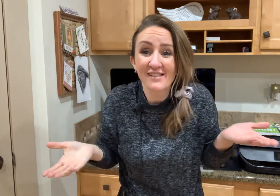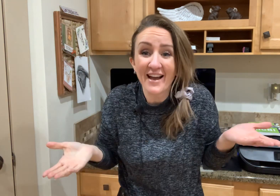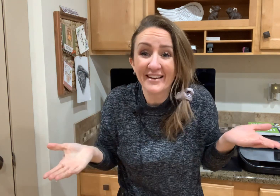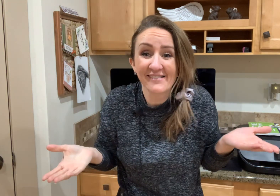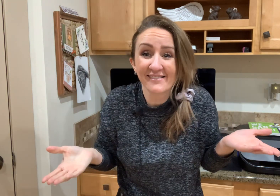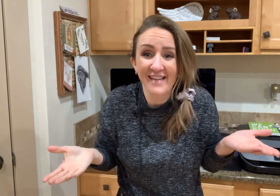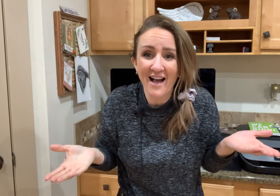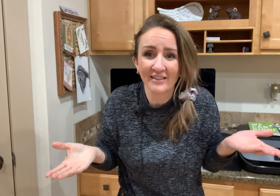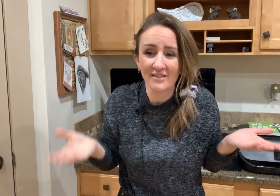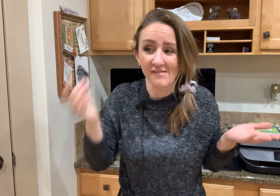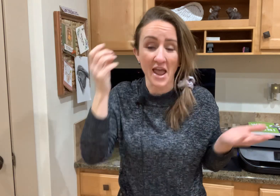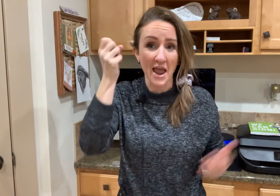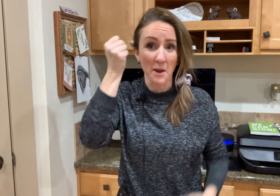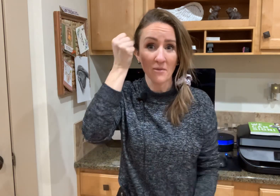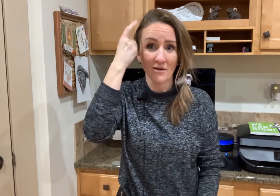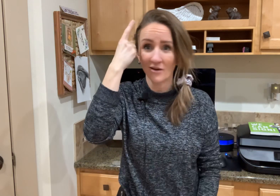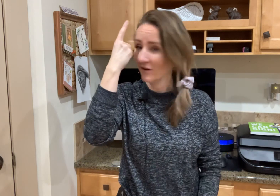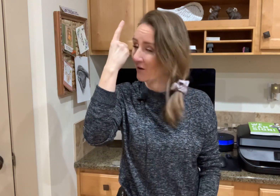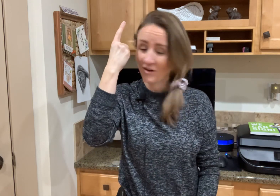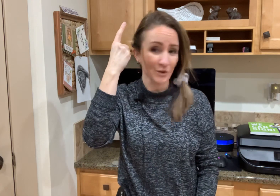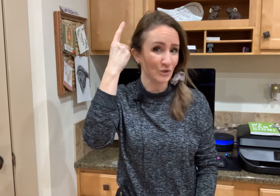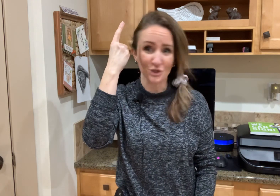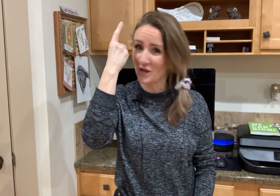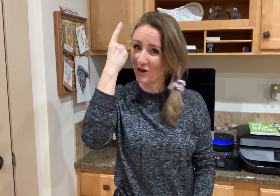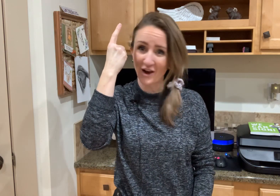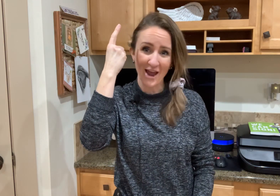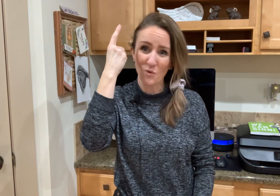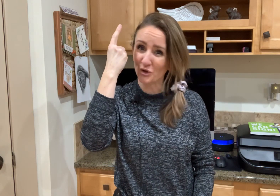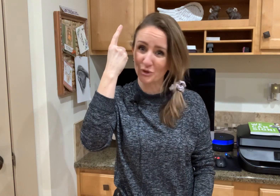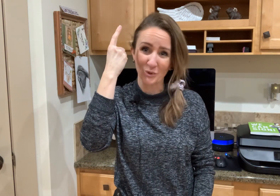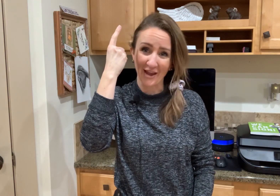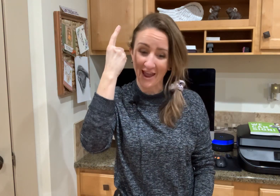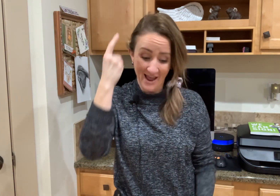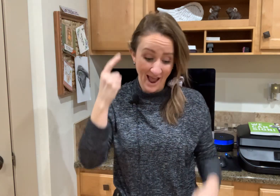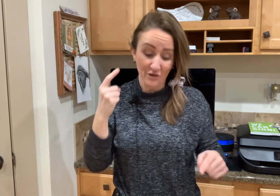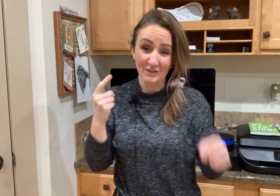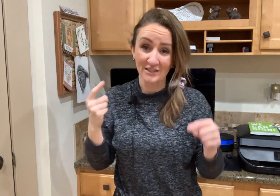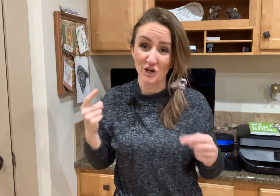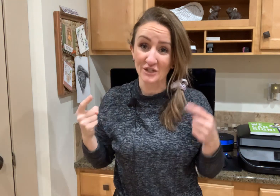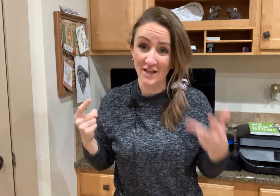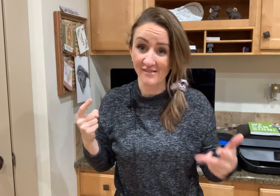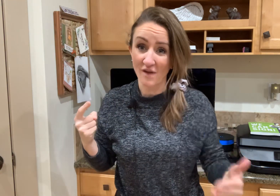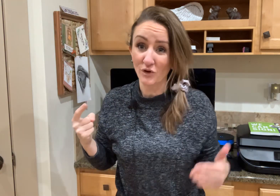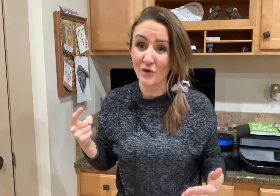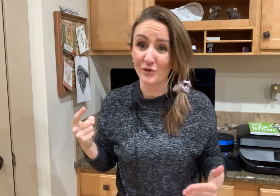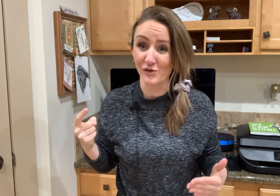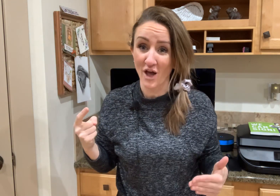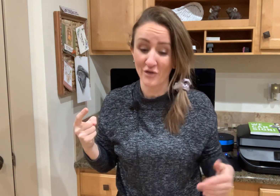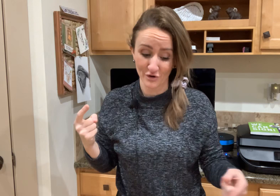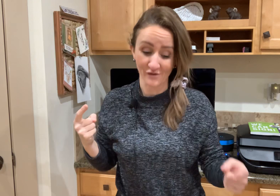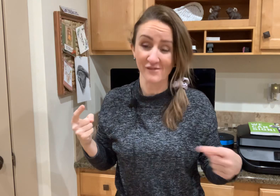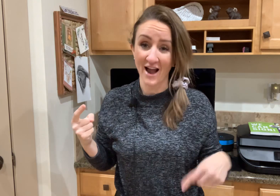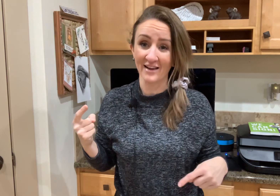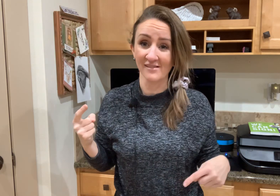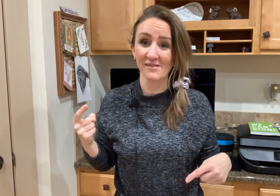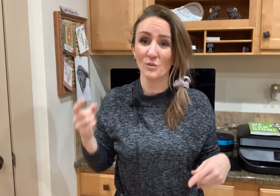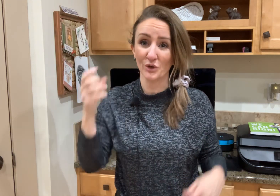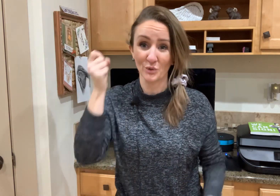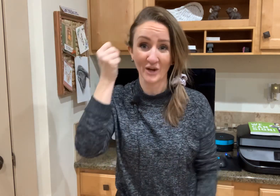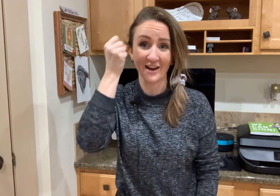is exactly the same, you just shake your head while you're doing it. And there's several other signs